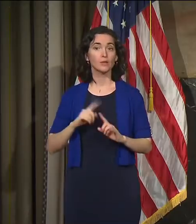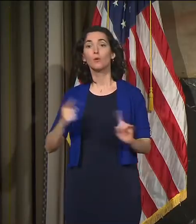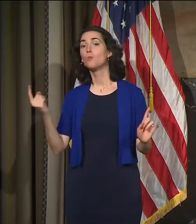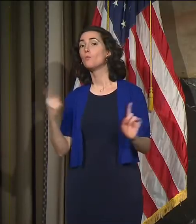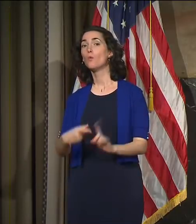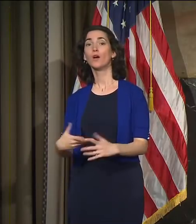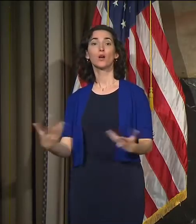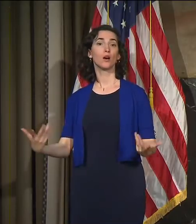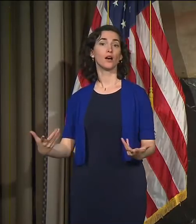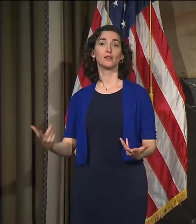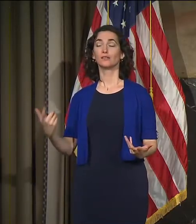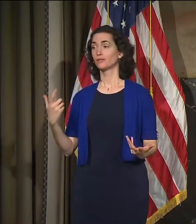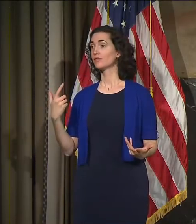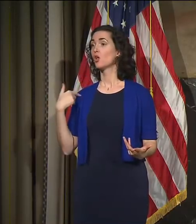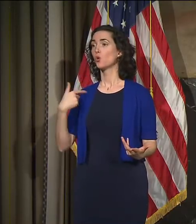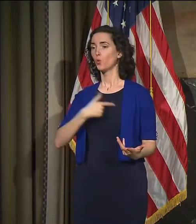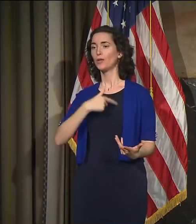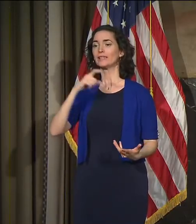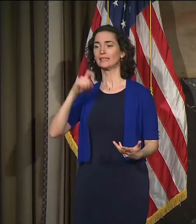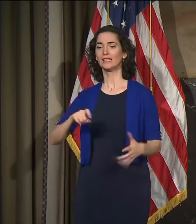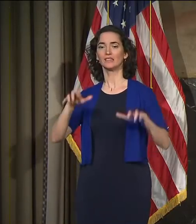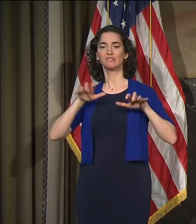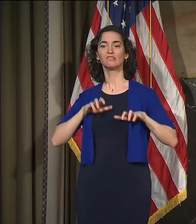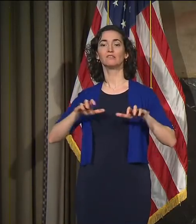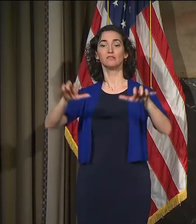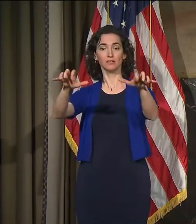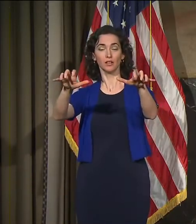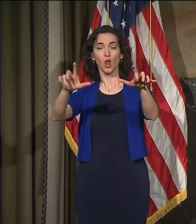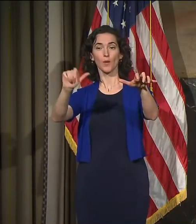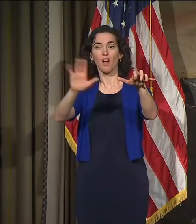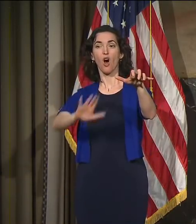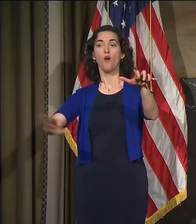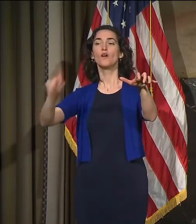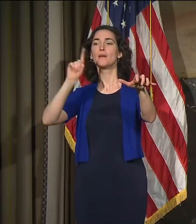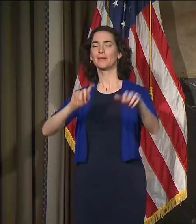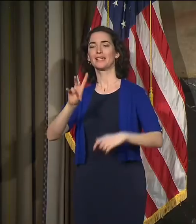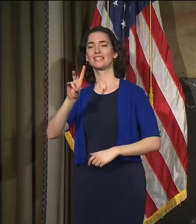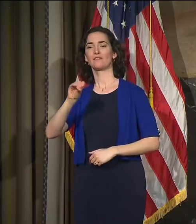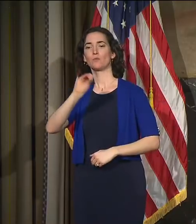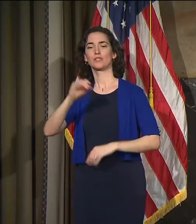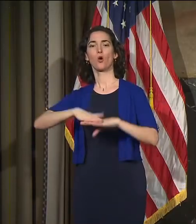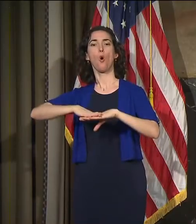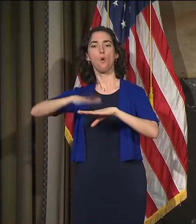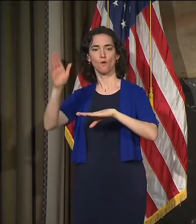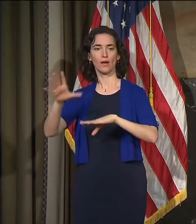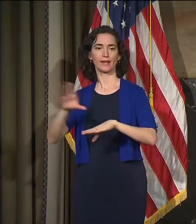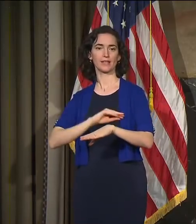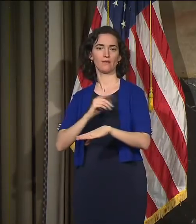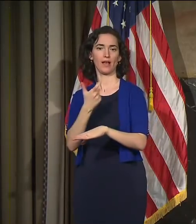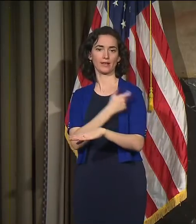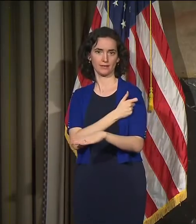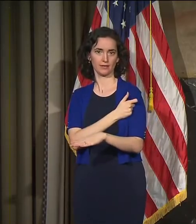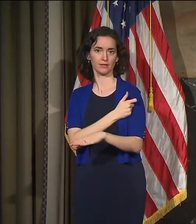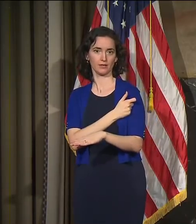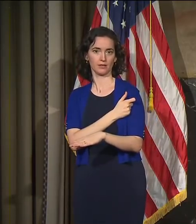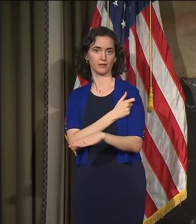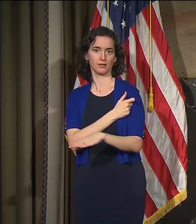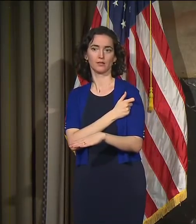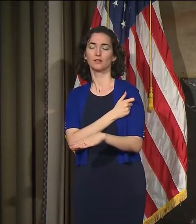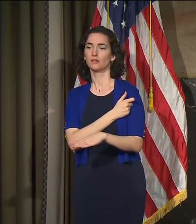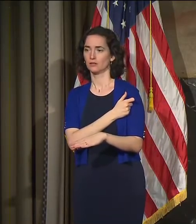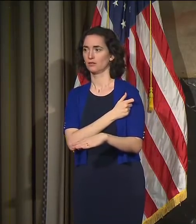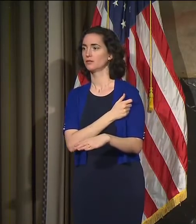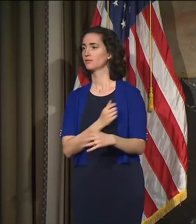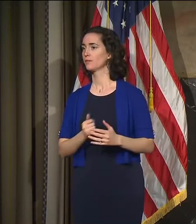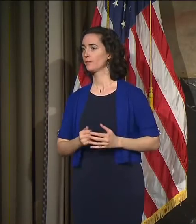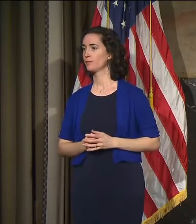day, we need to get to at least 70% of the people of Louisiana in terms of the percentage of our population that's